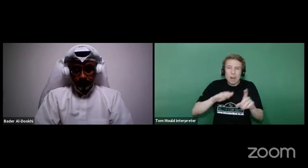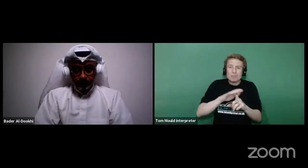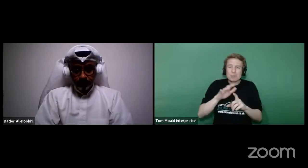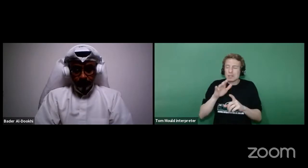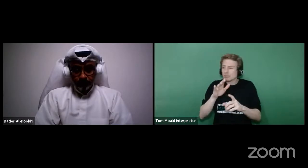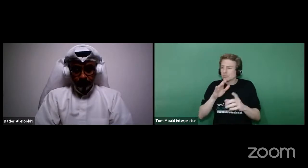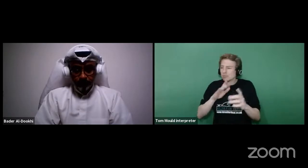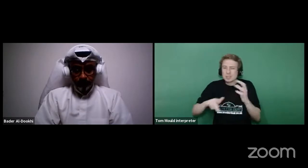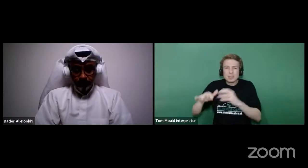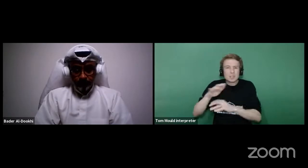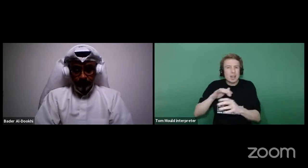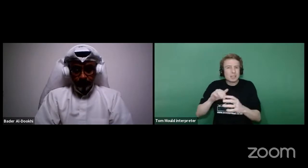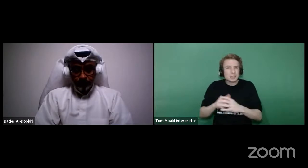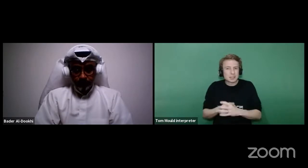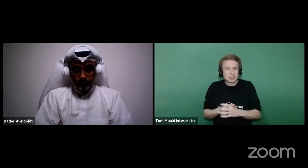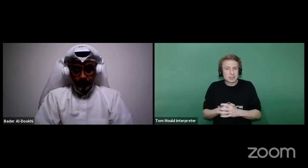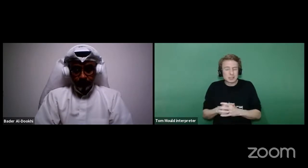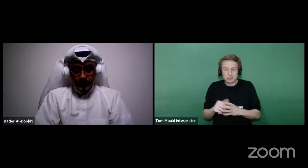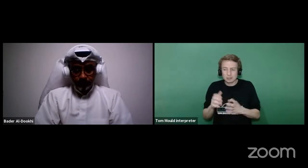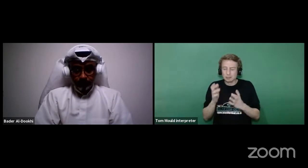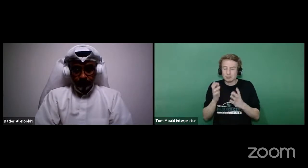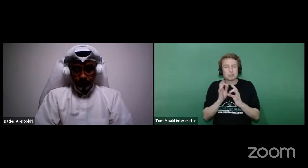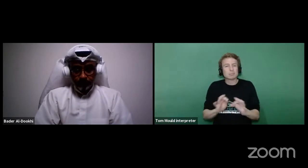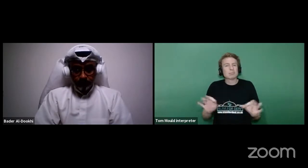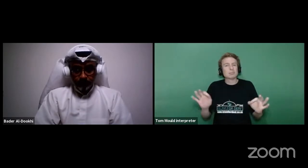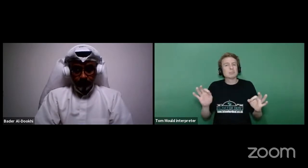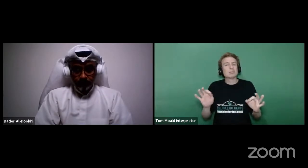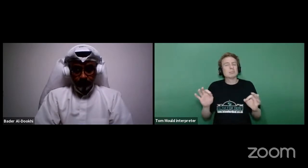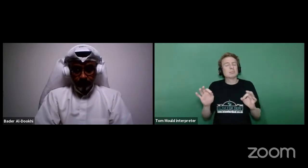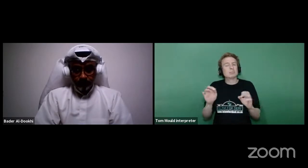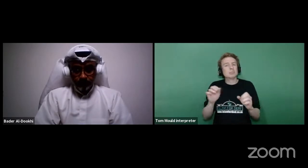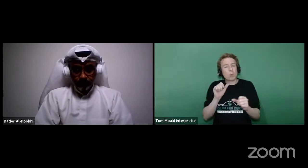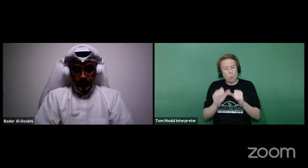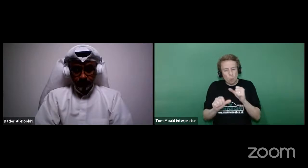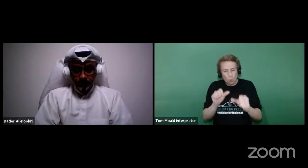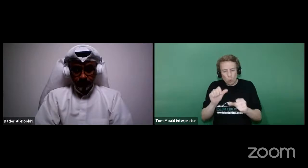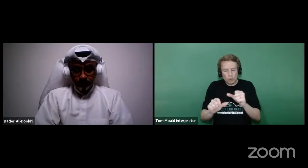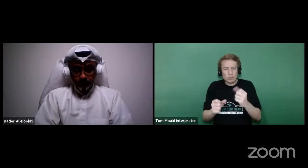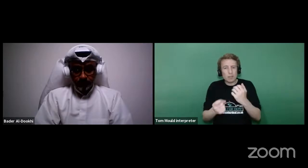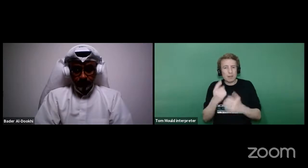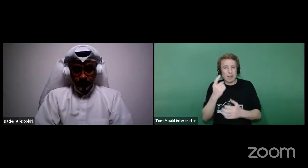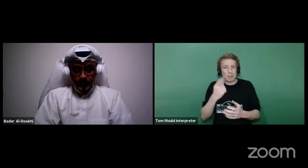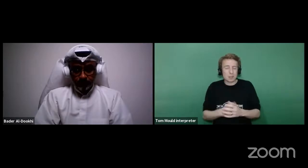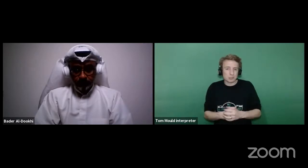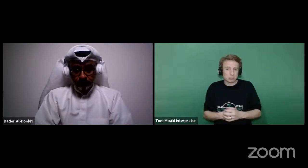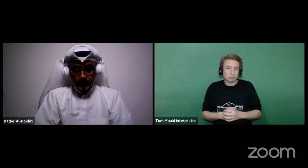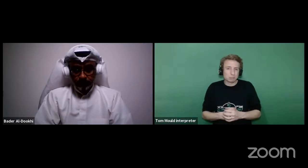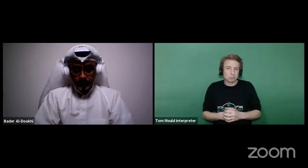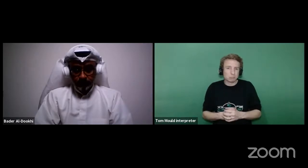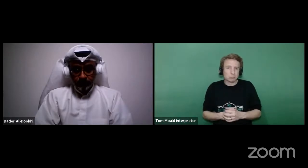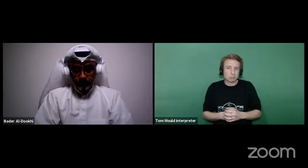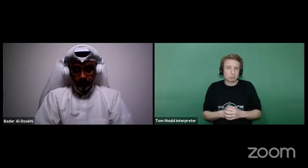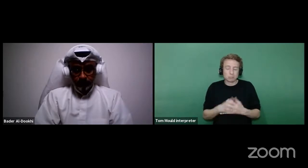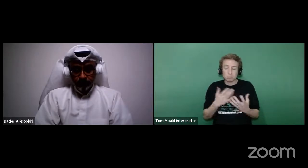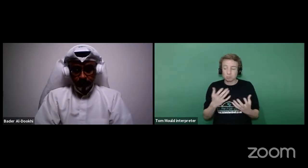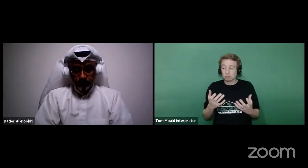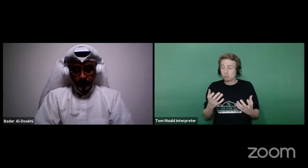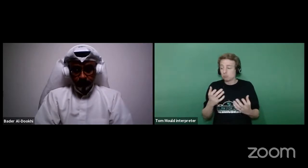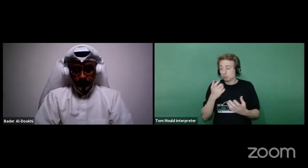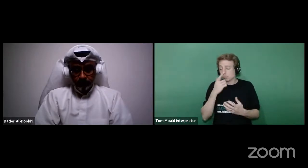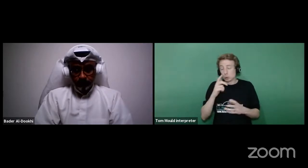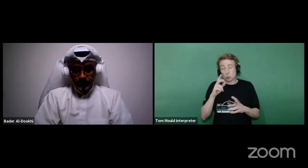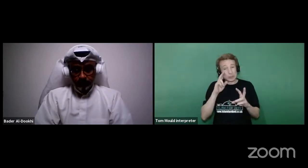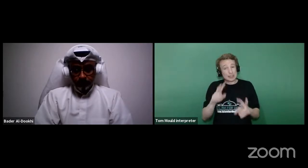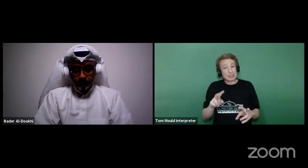tranquility and order descend upon those people. And when you look at it, there are places